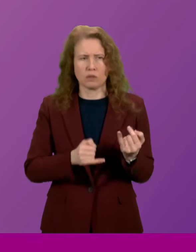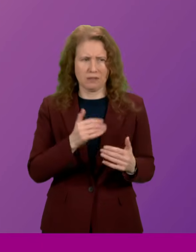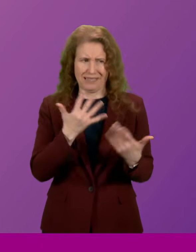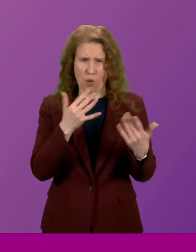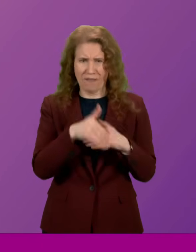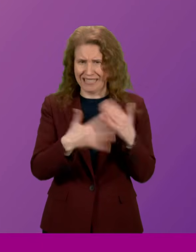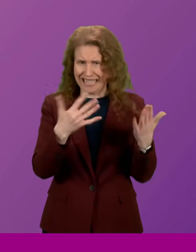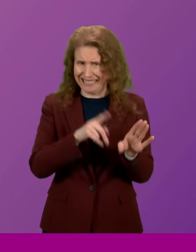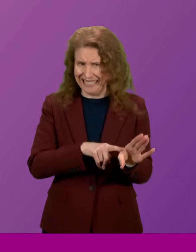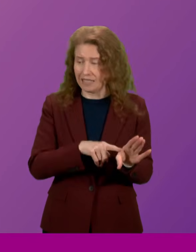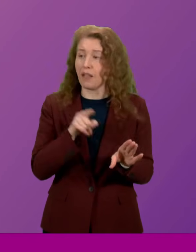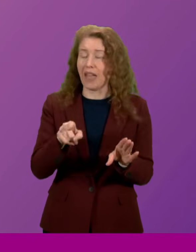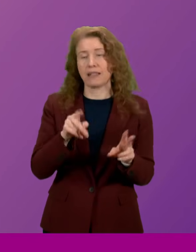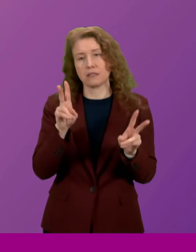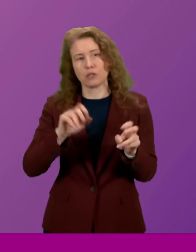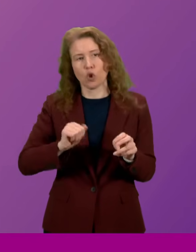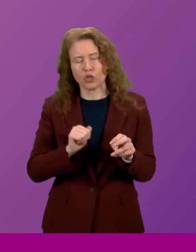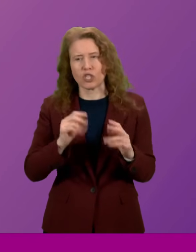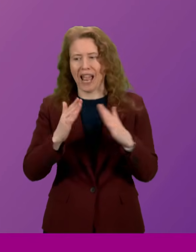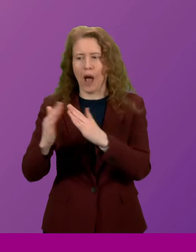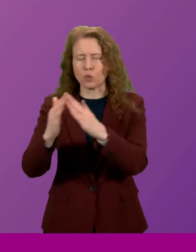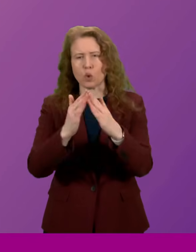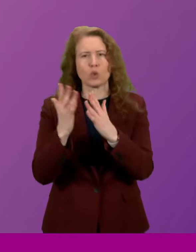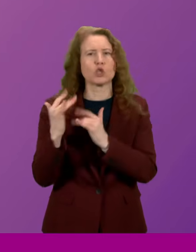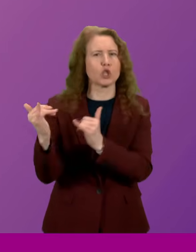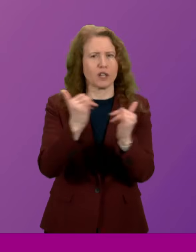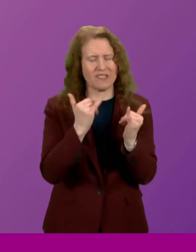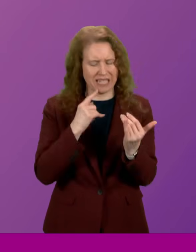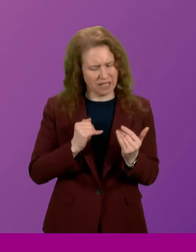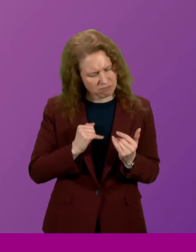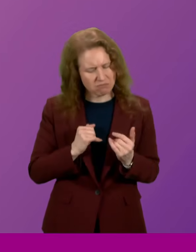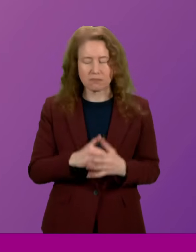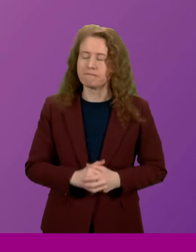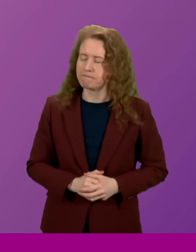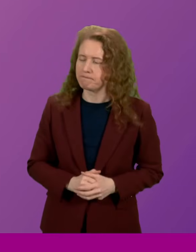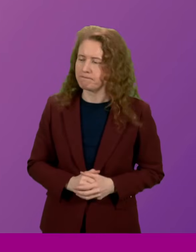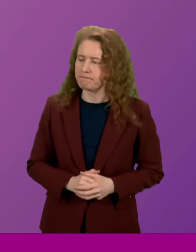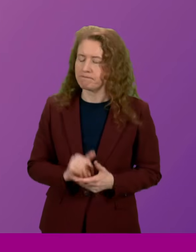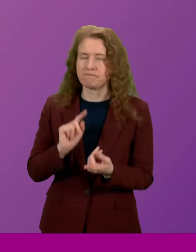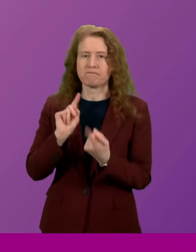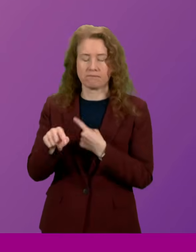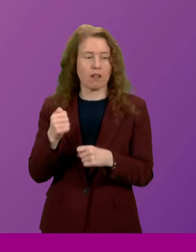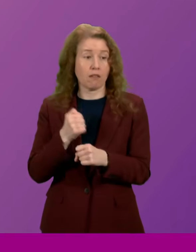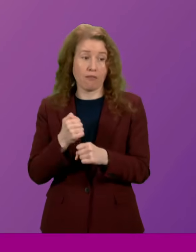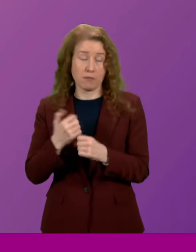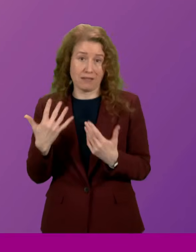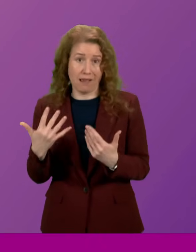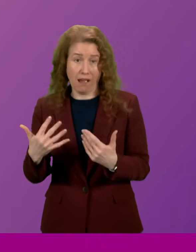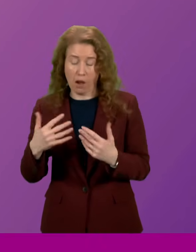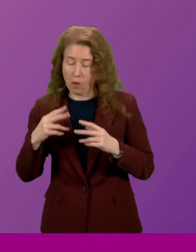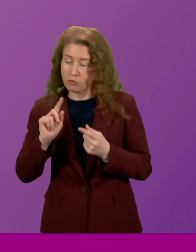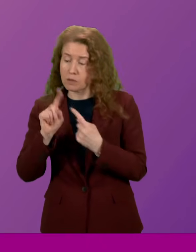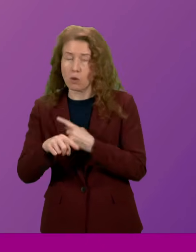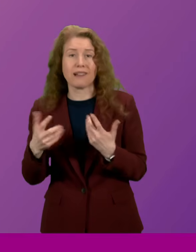decade, according to the Scottish Household Survey. First Minister. Presiding Officer, the Government is responding to that information by maintaining